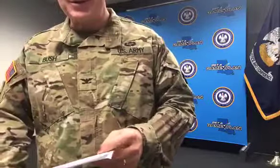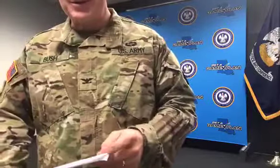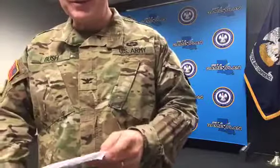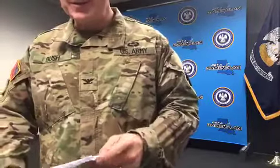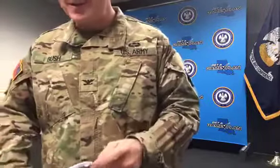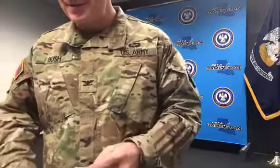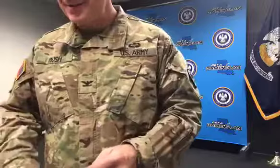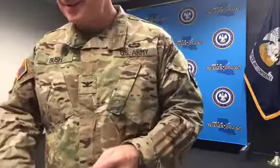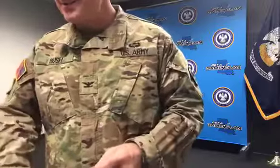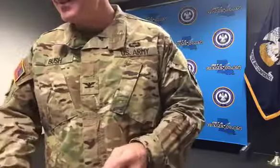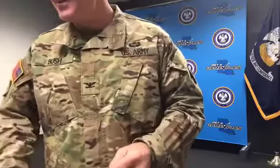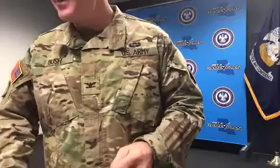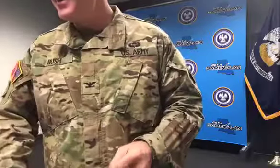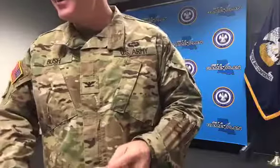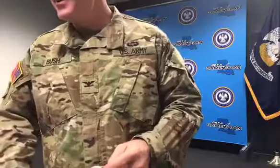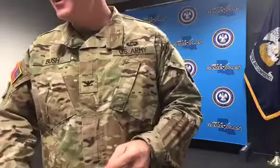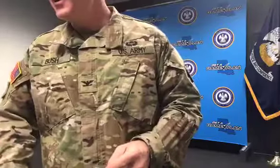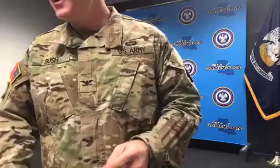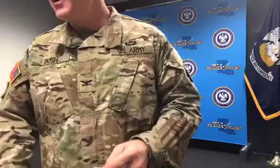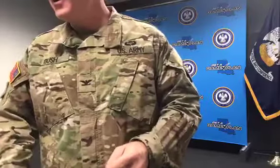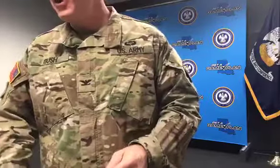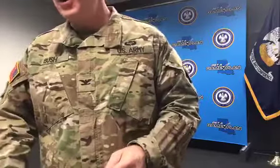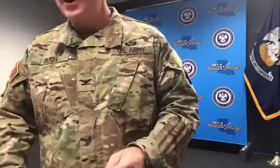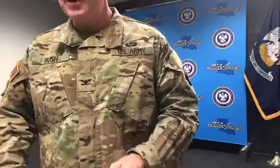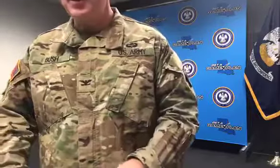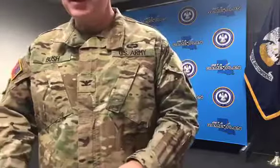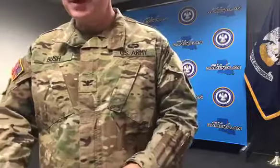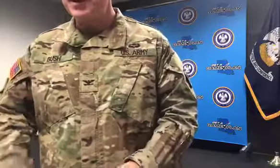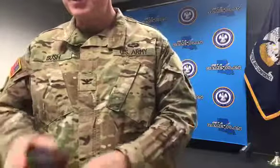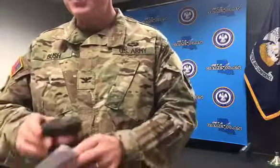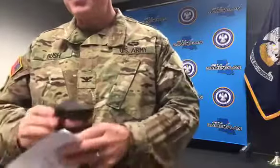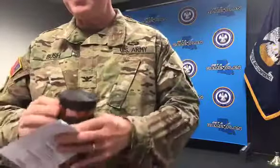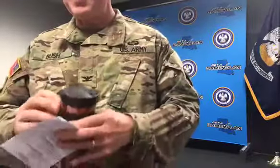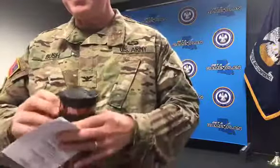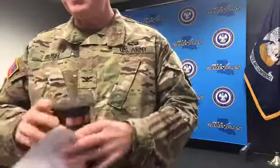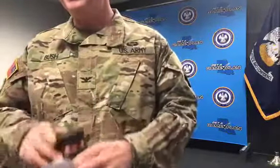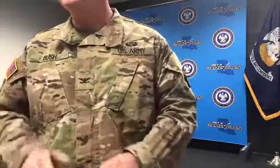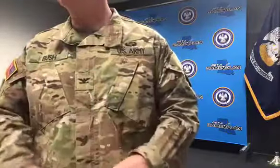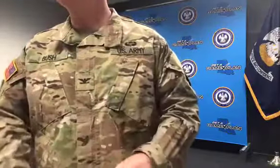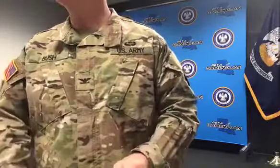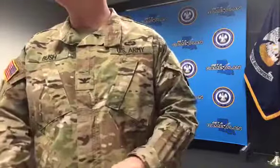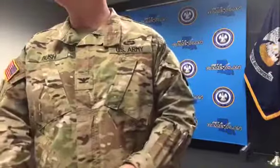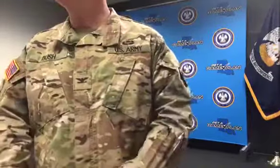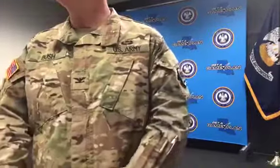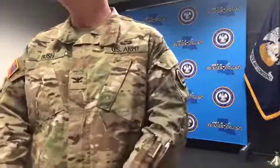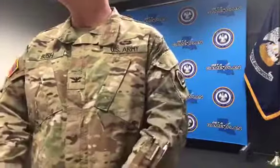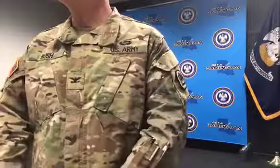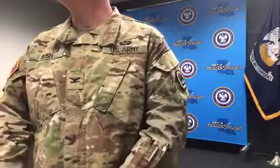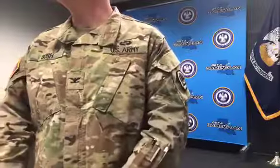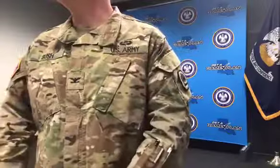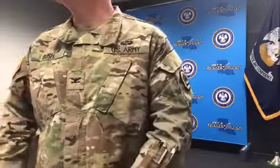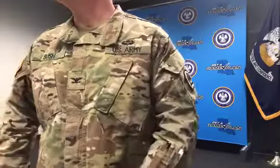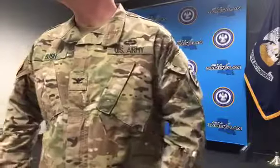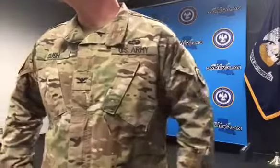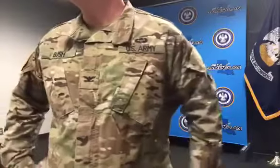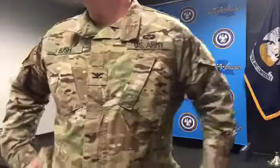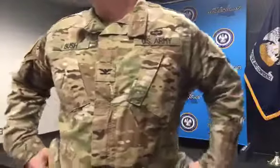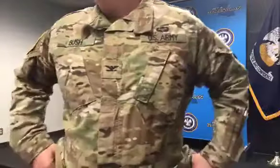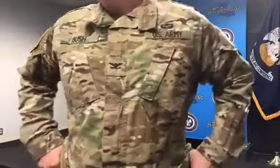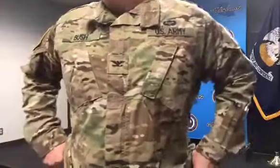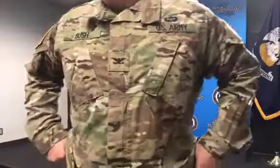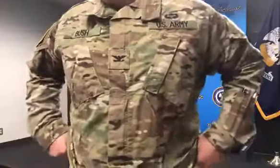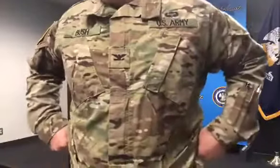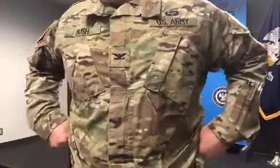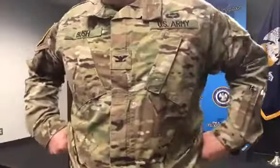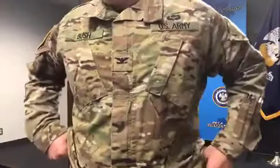Do I look nervous? Everybody's moved to where they're going to be. Oh, because I was gripping my car. We're pushing everything from the top down because we don't know